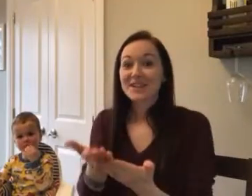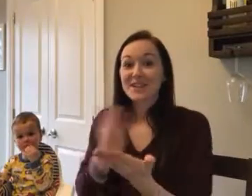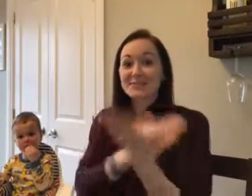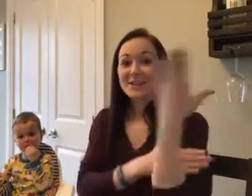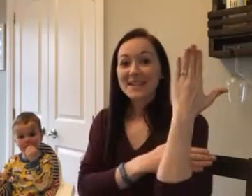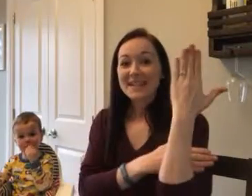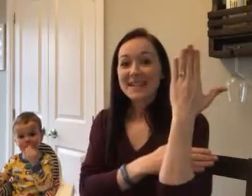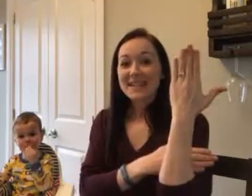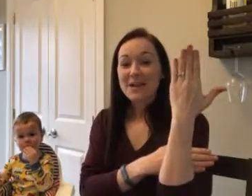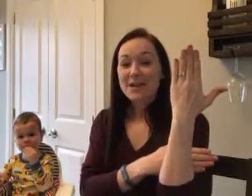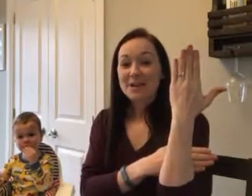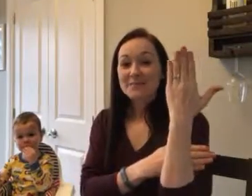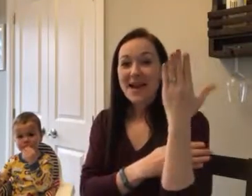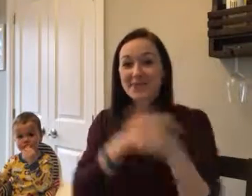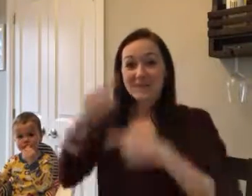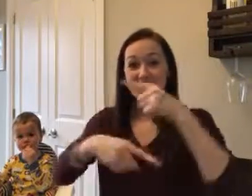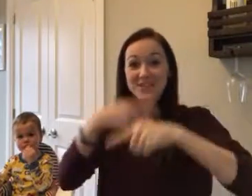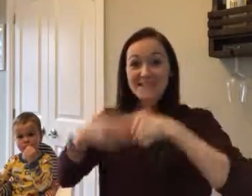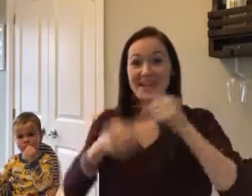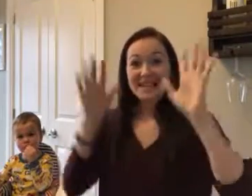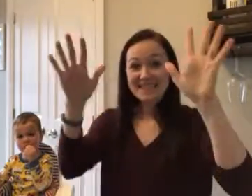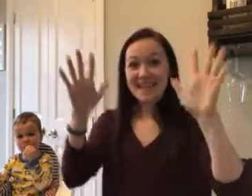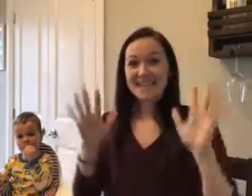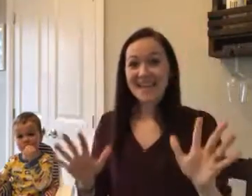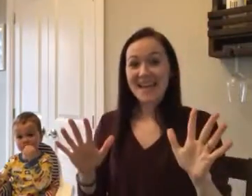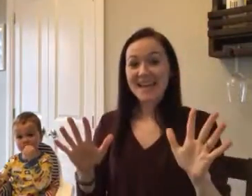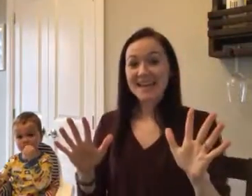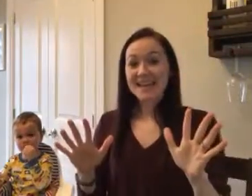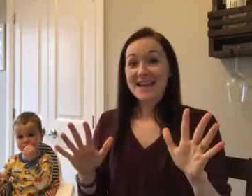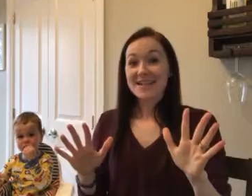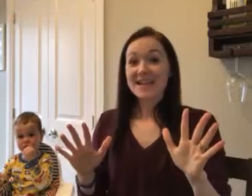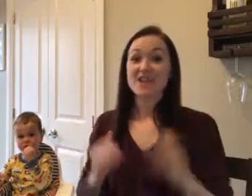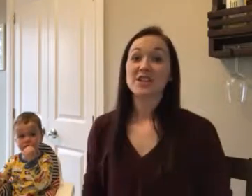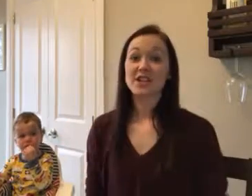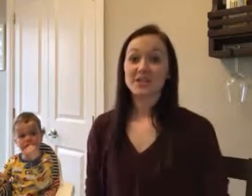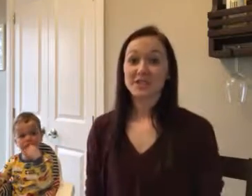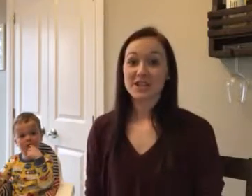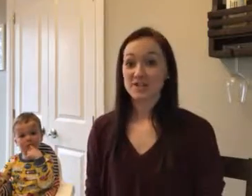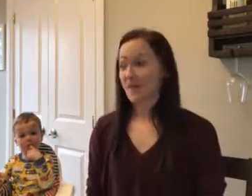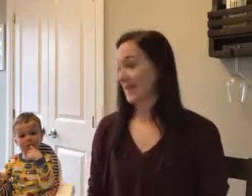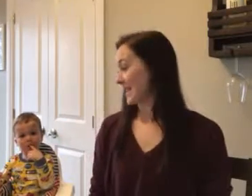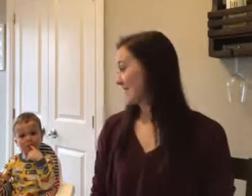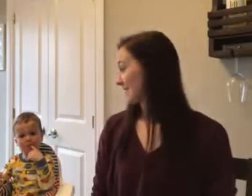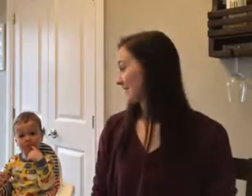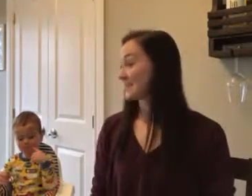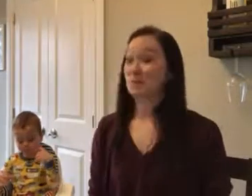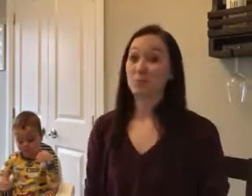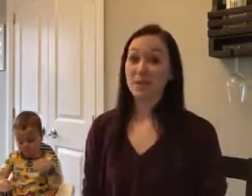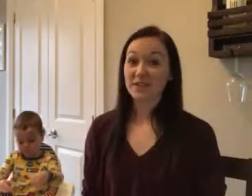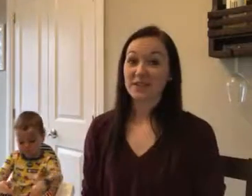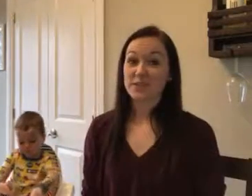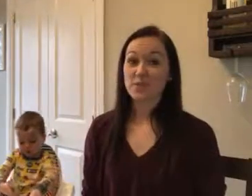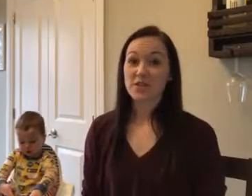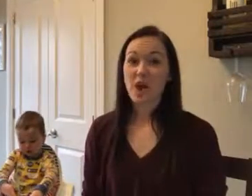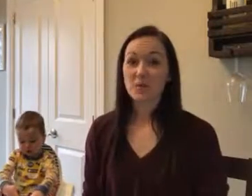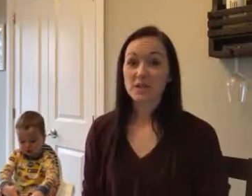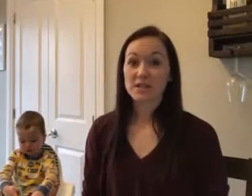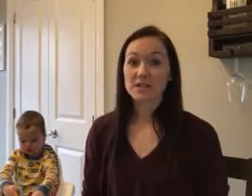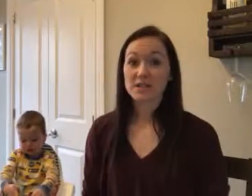Good morning and welcome back to another Signing Sunday. Nash and I just finished making some breakfast, so we thought we'd